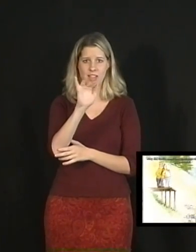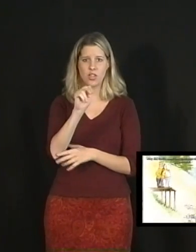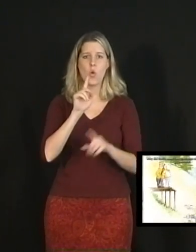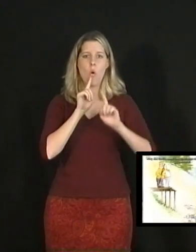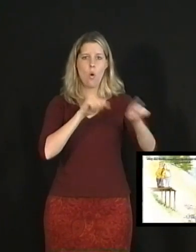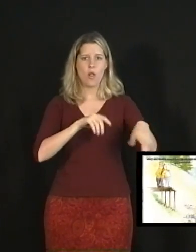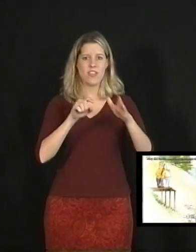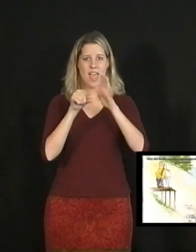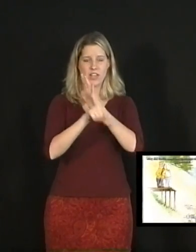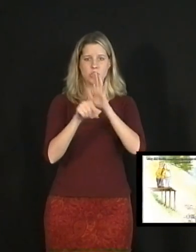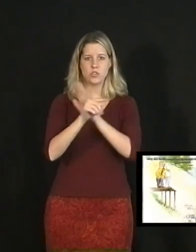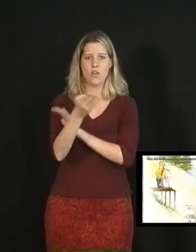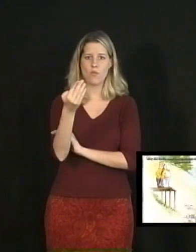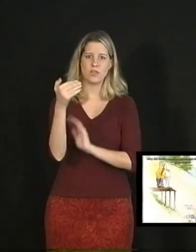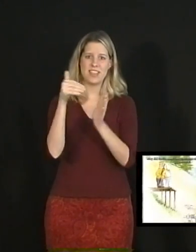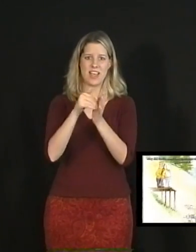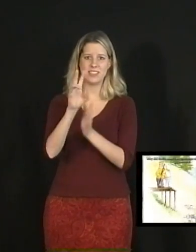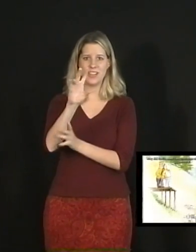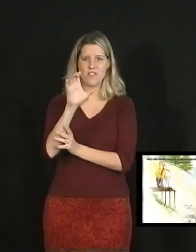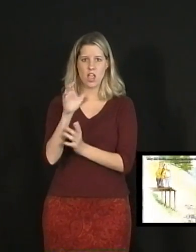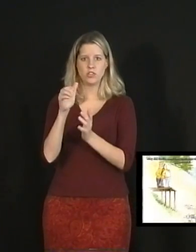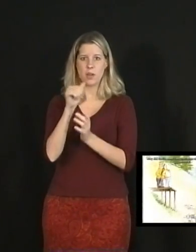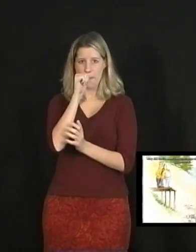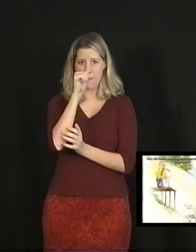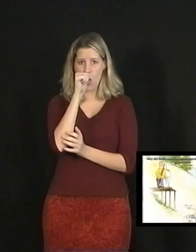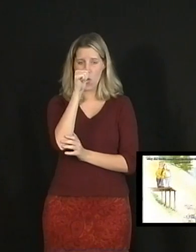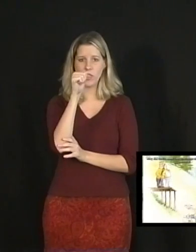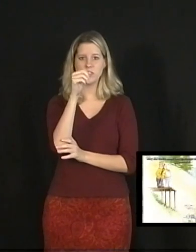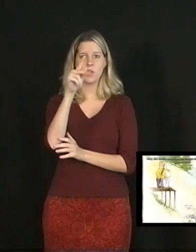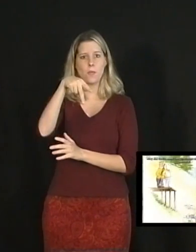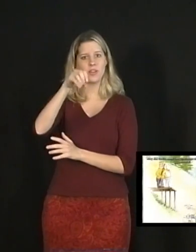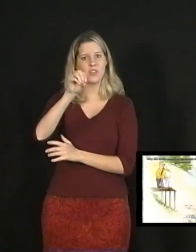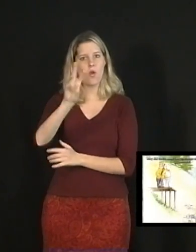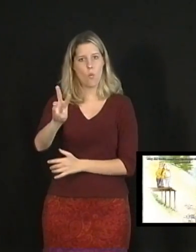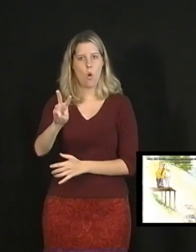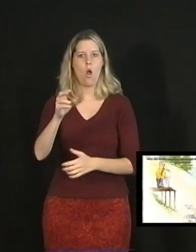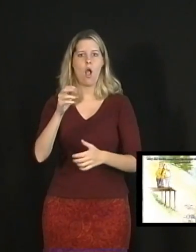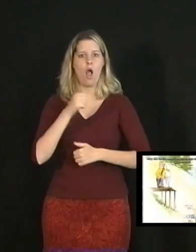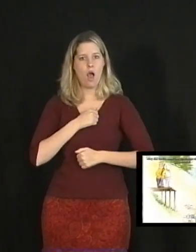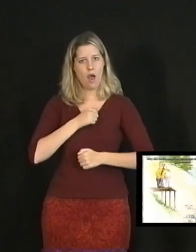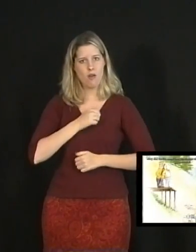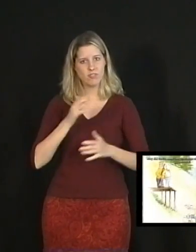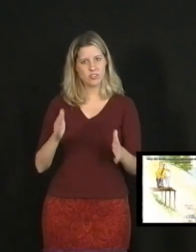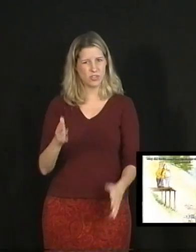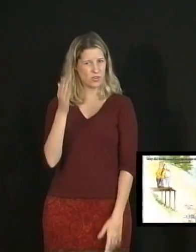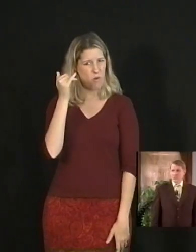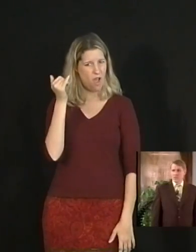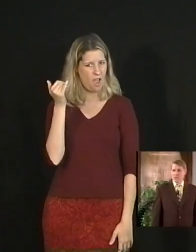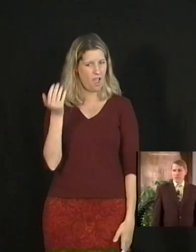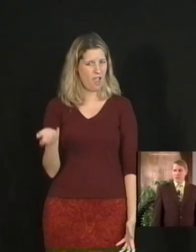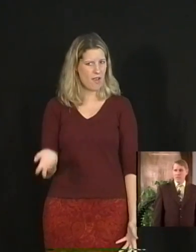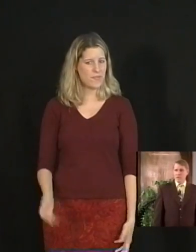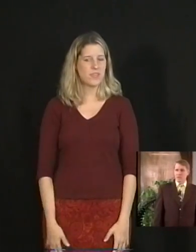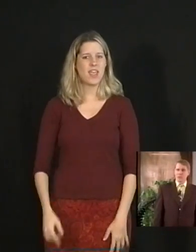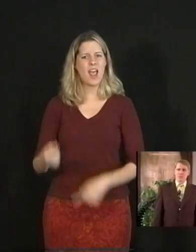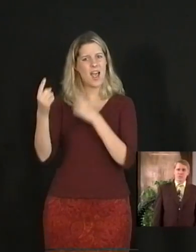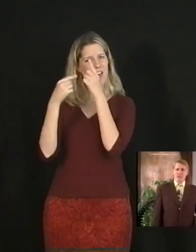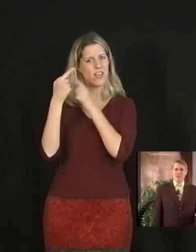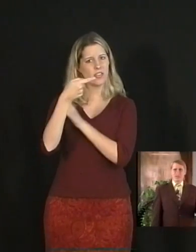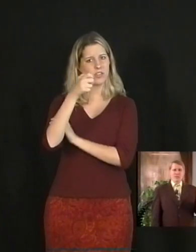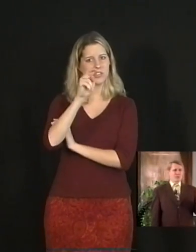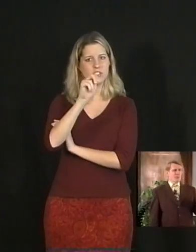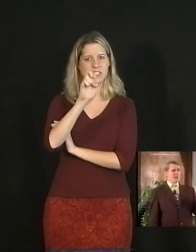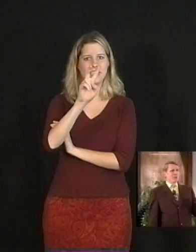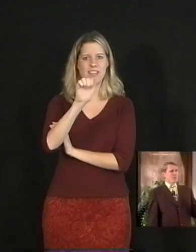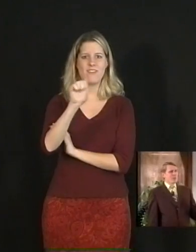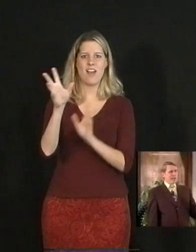order the execution of 14,700 Polish prisoner of war officers? I thought there was a